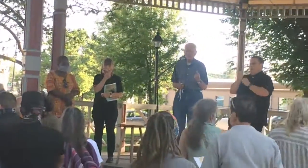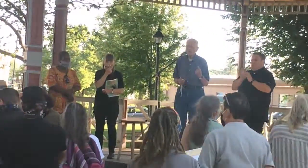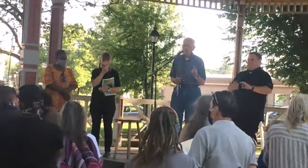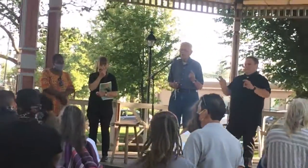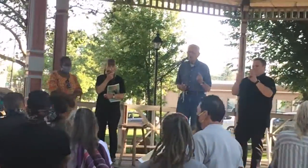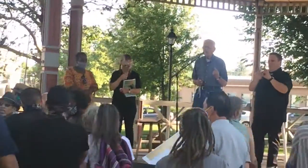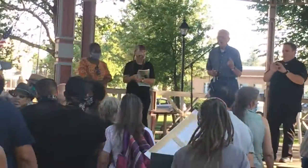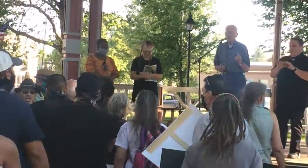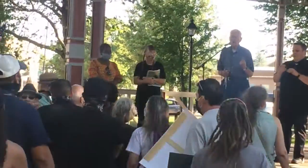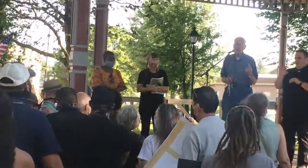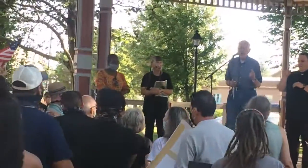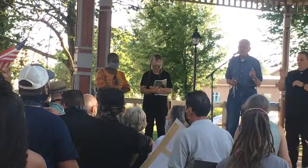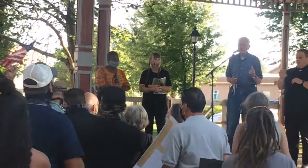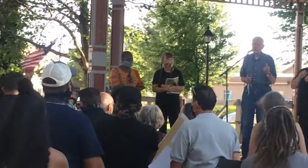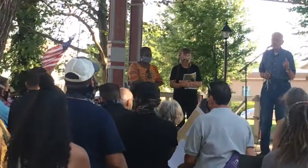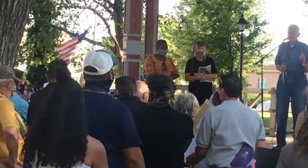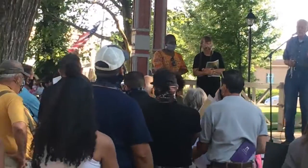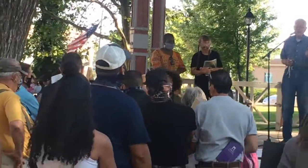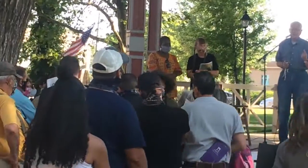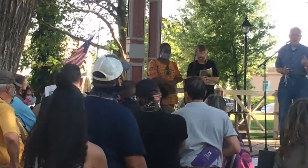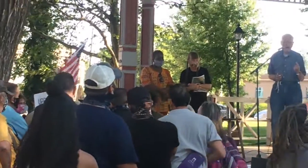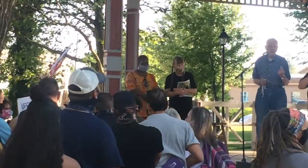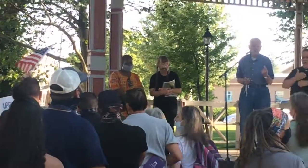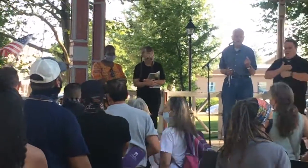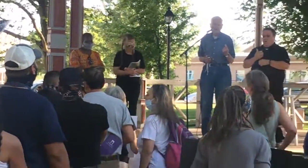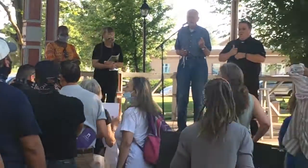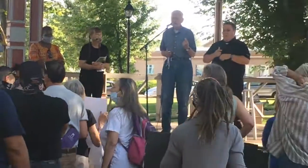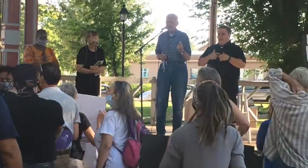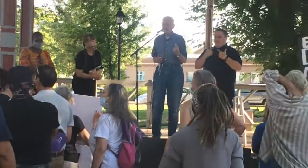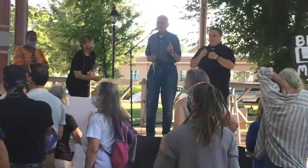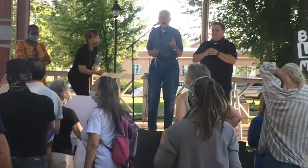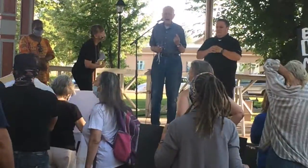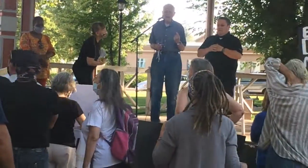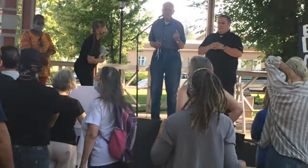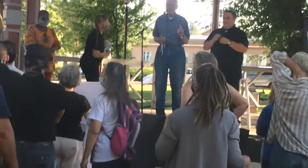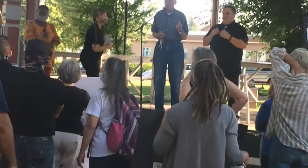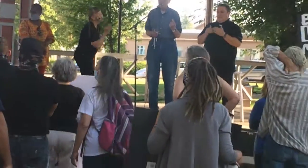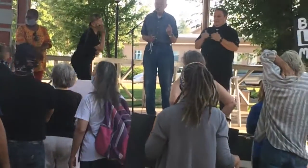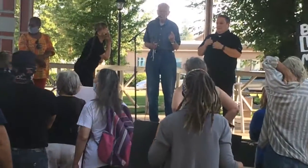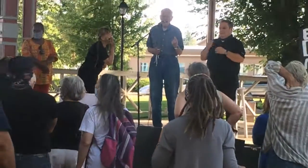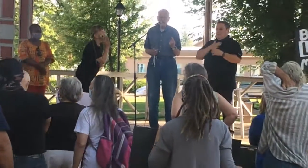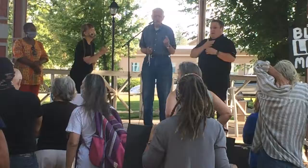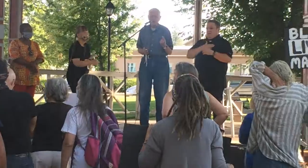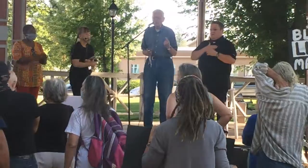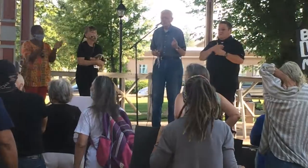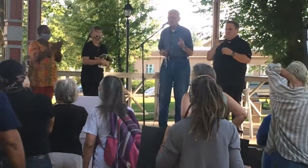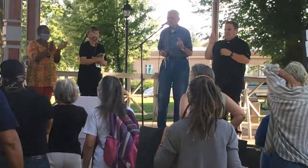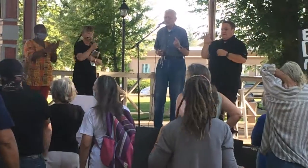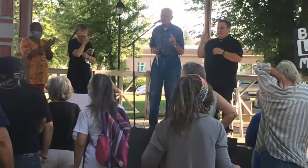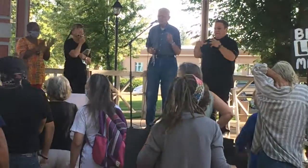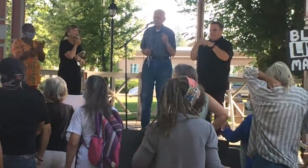important vote and election of our lives, even mine, and even